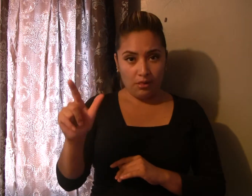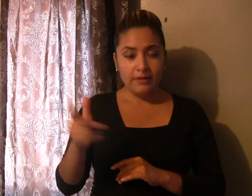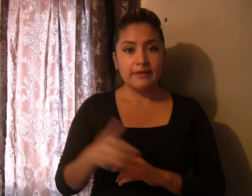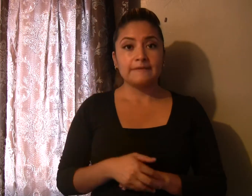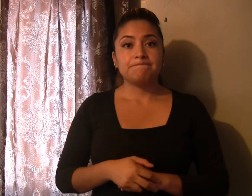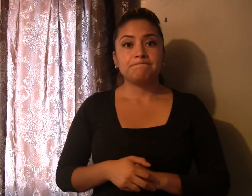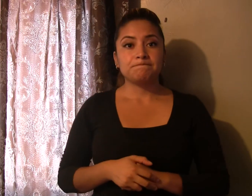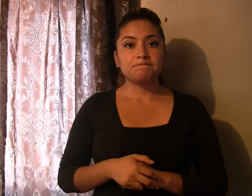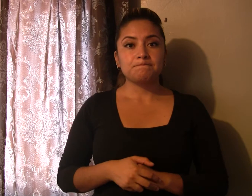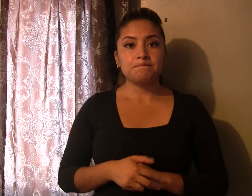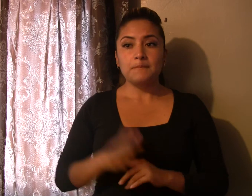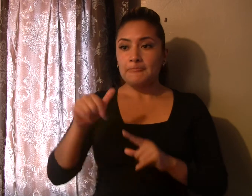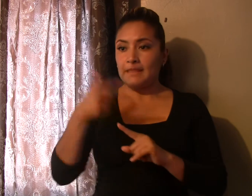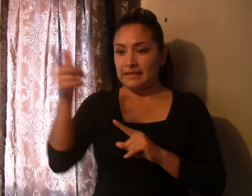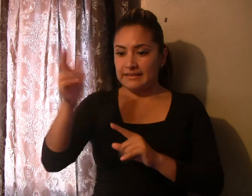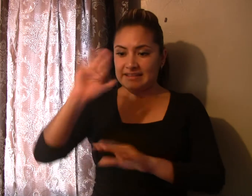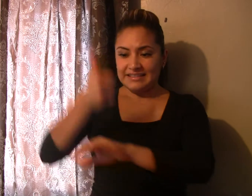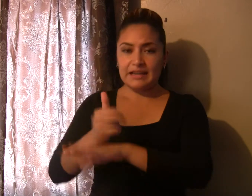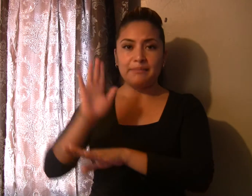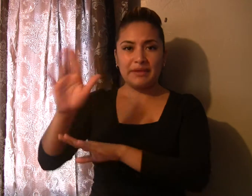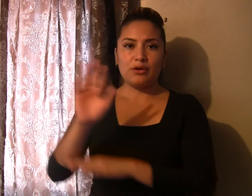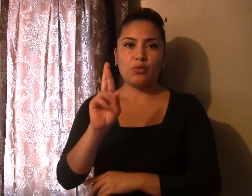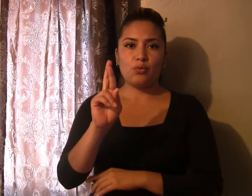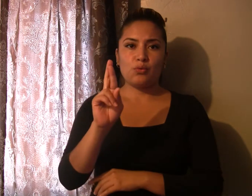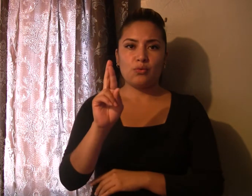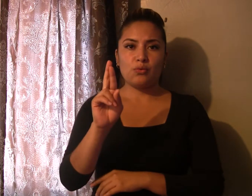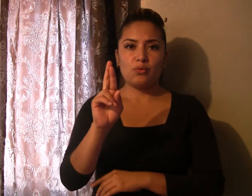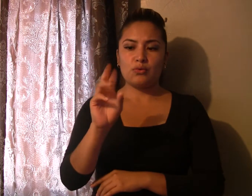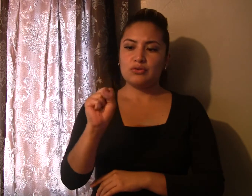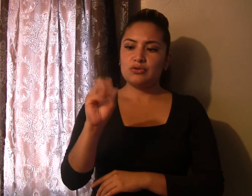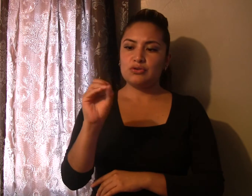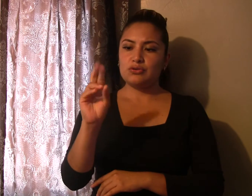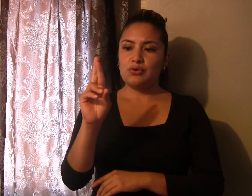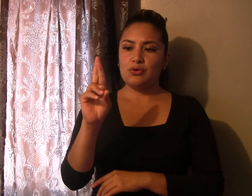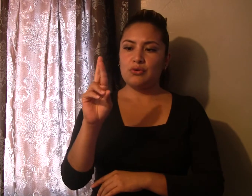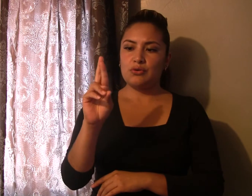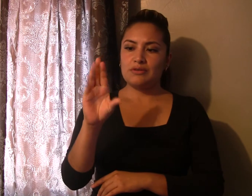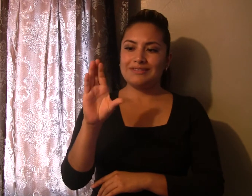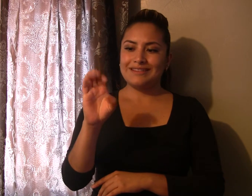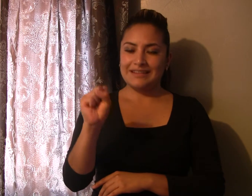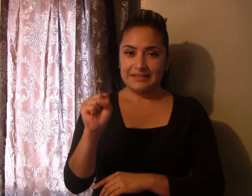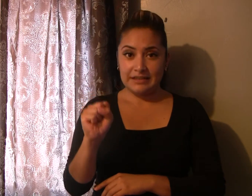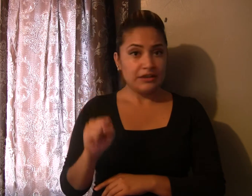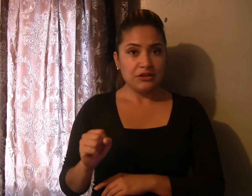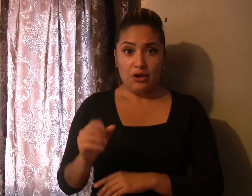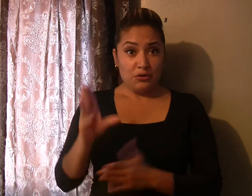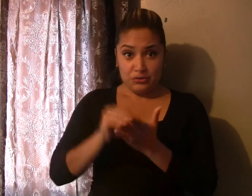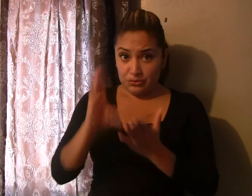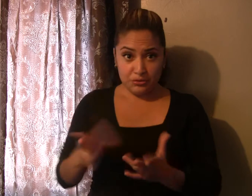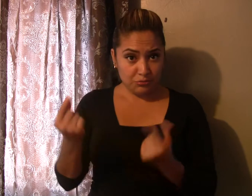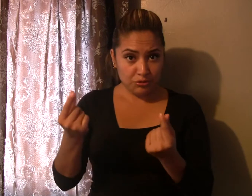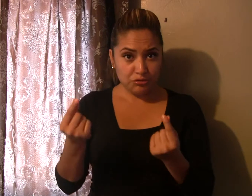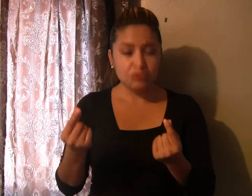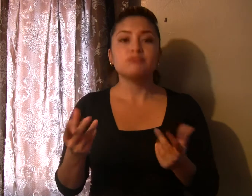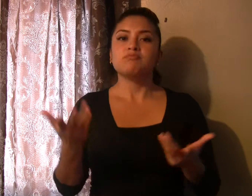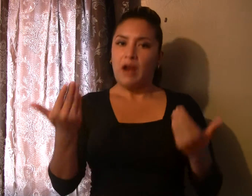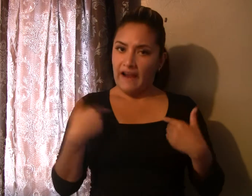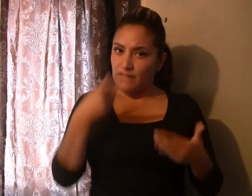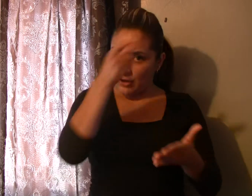their sources. So students usually come to class with an article that they've researched on the topic, and then I have all